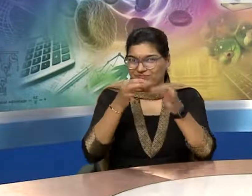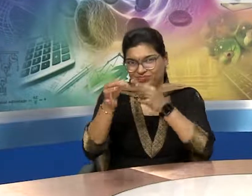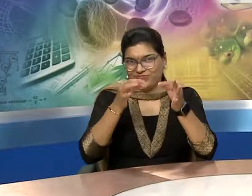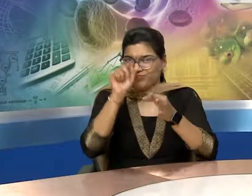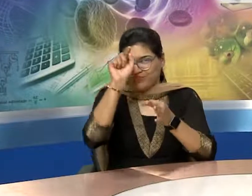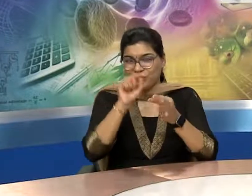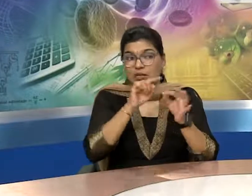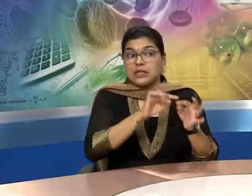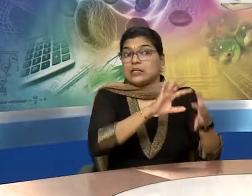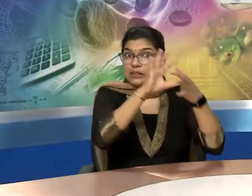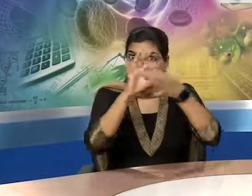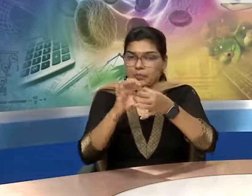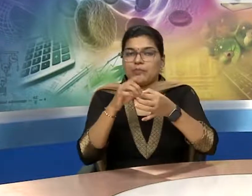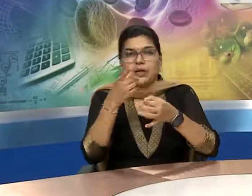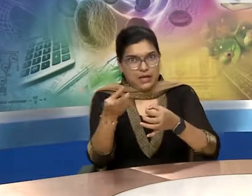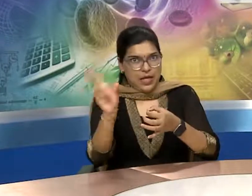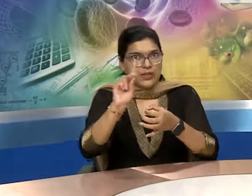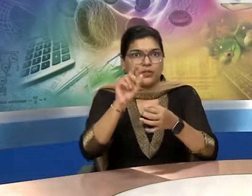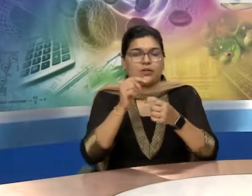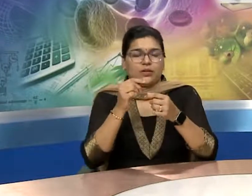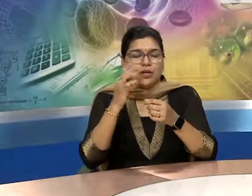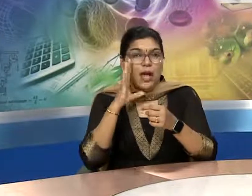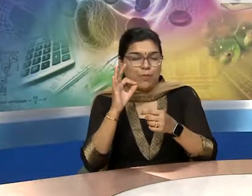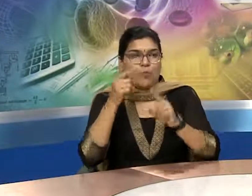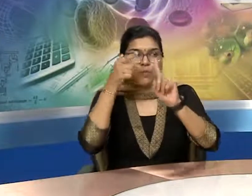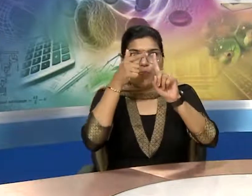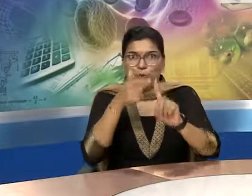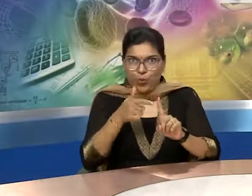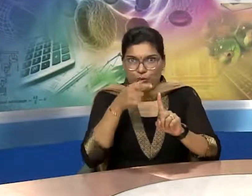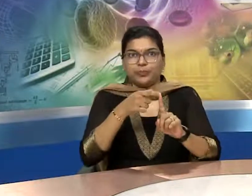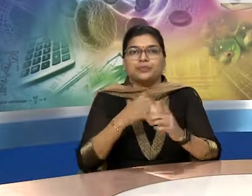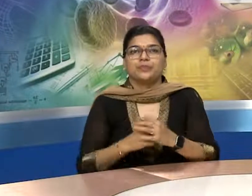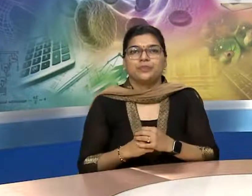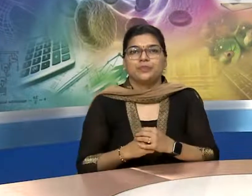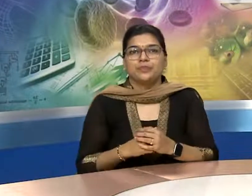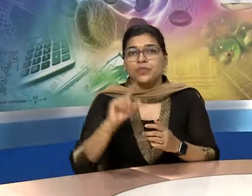Let us now review back all those points which we just discussed.